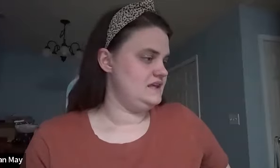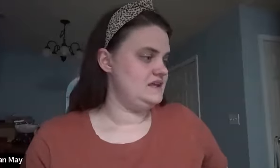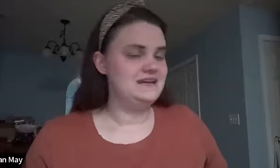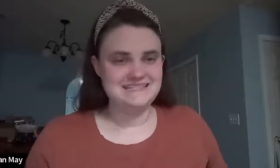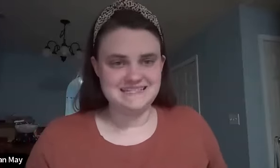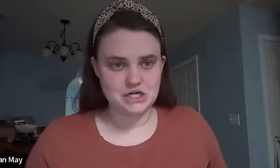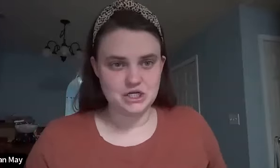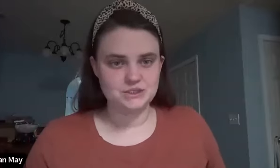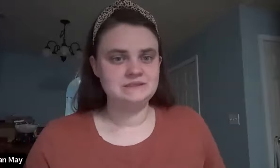Then dinner.